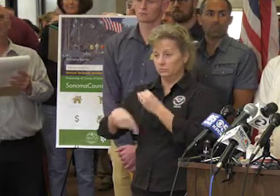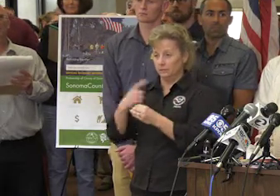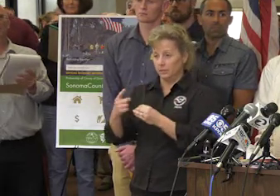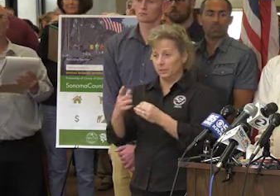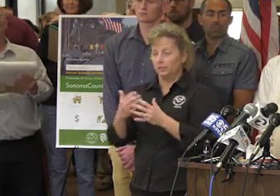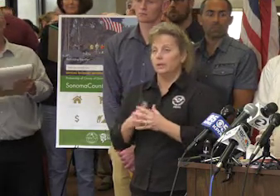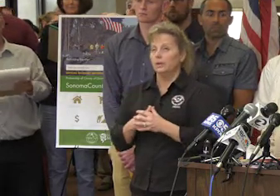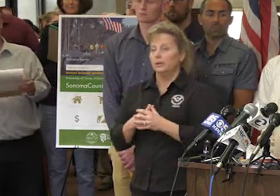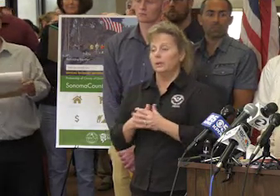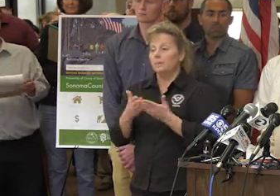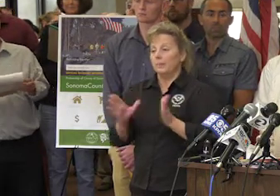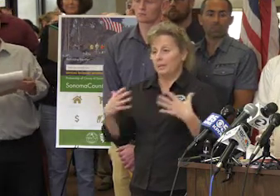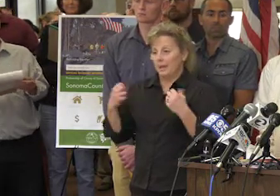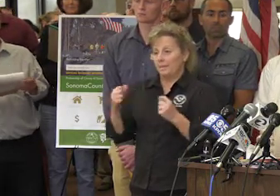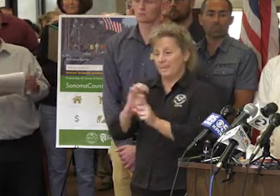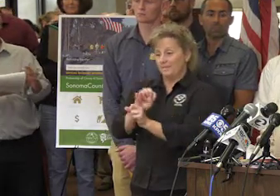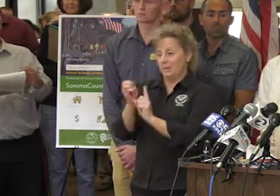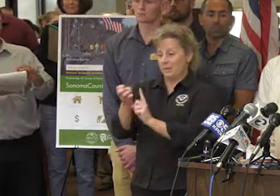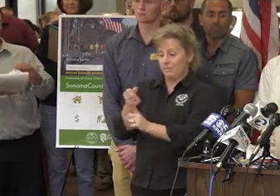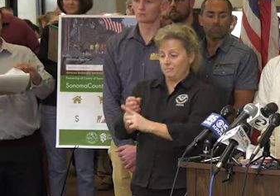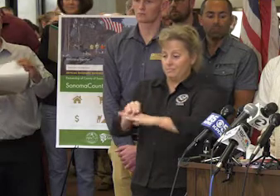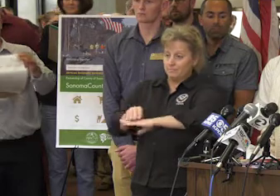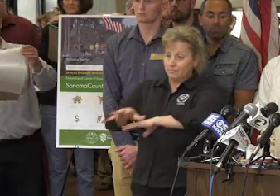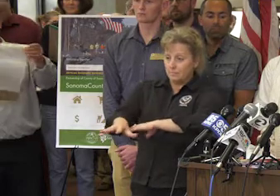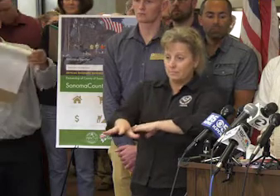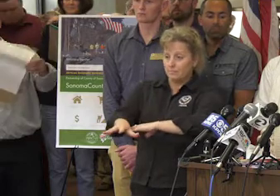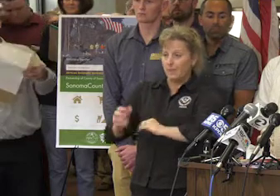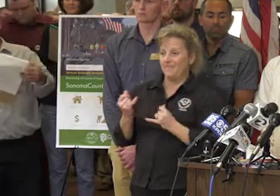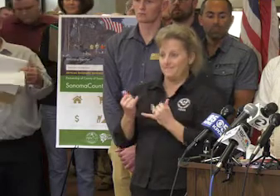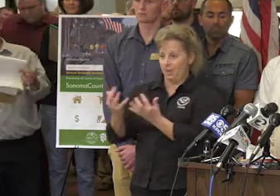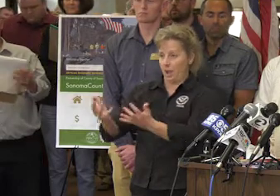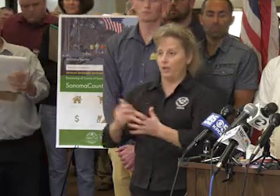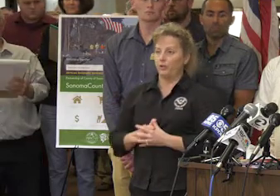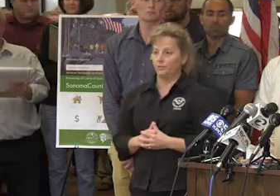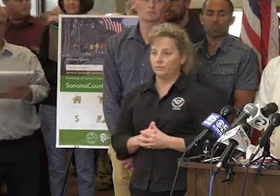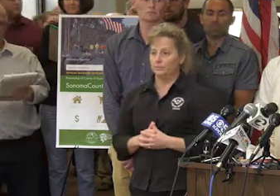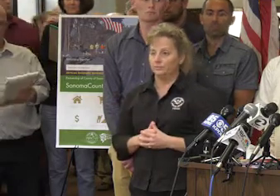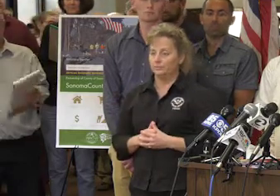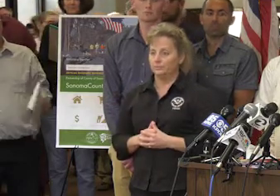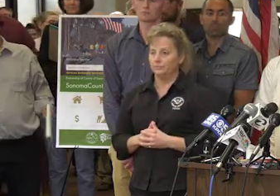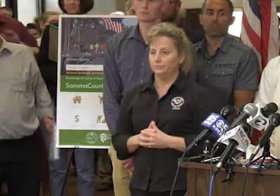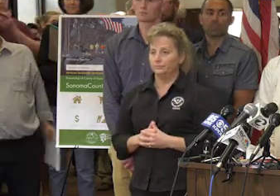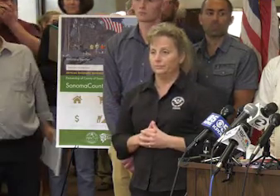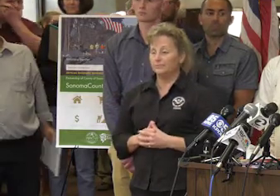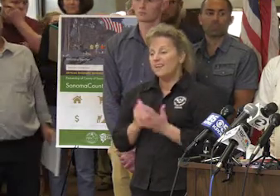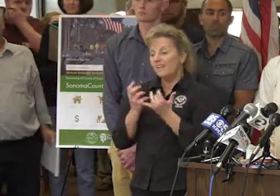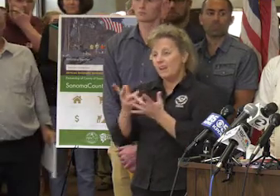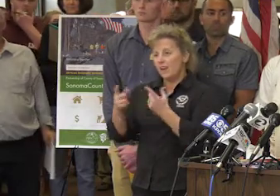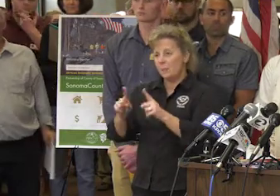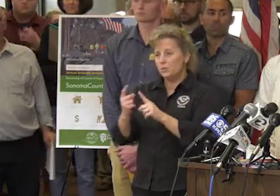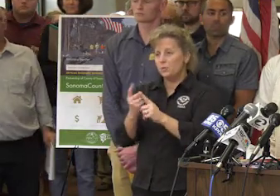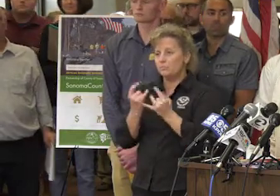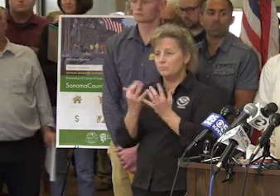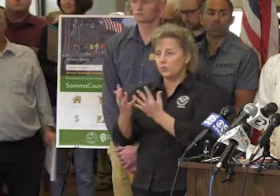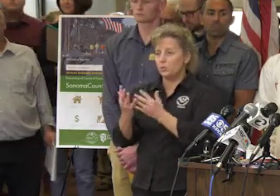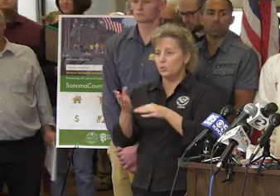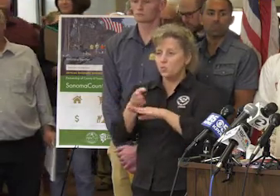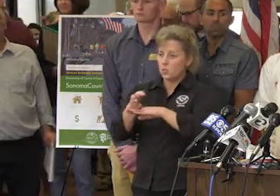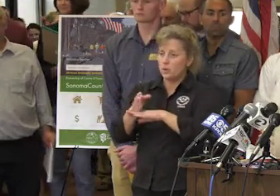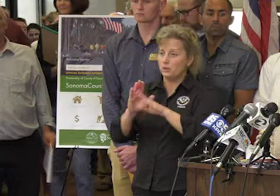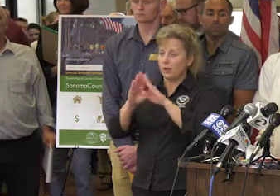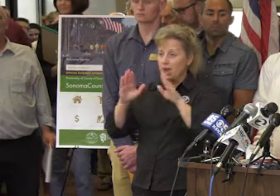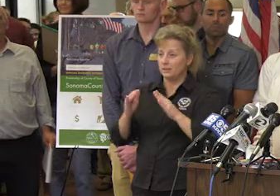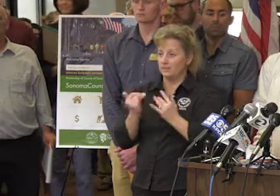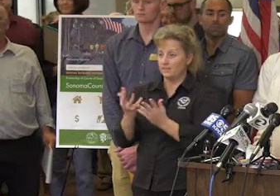the public health and environmental health impacts of these fires. Unlike a fire that occurs when you burn the wood in your home and